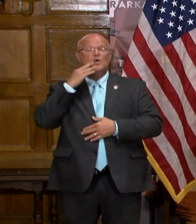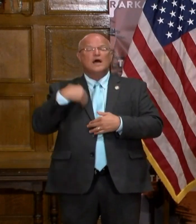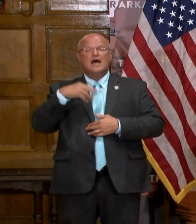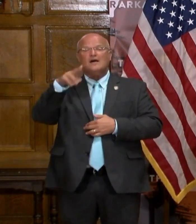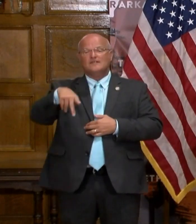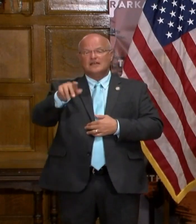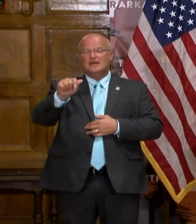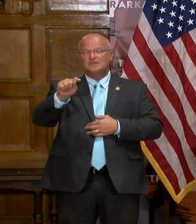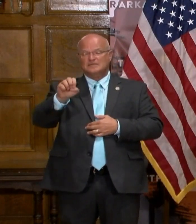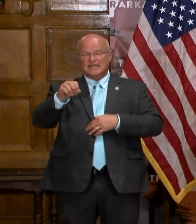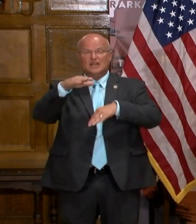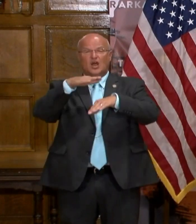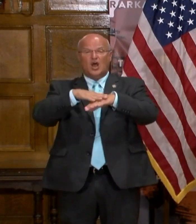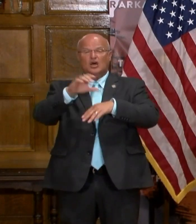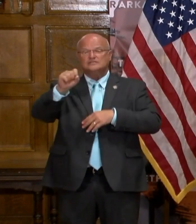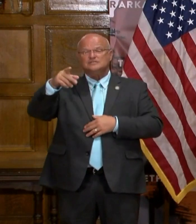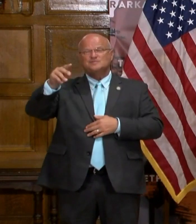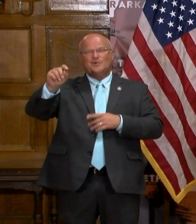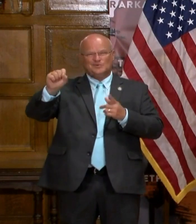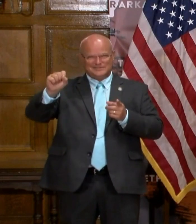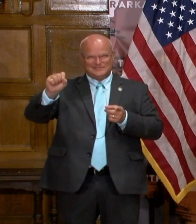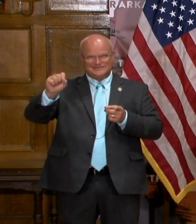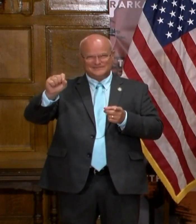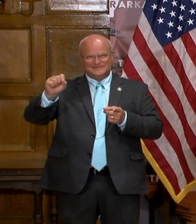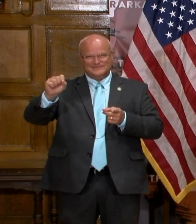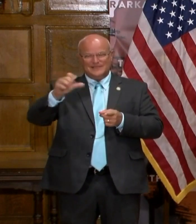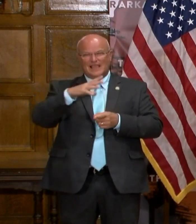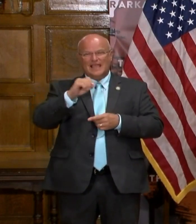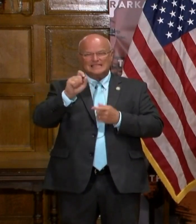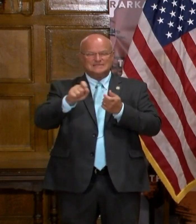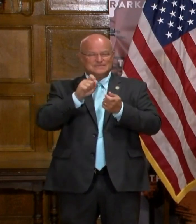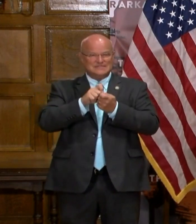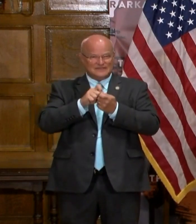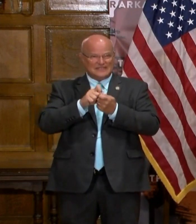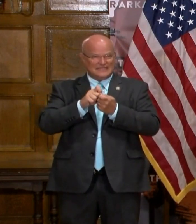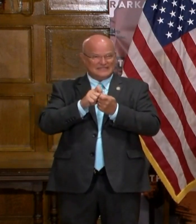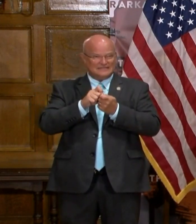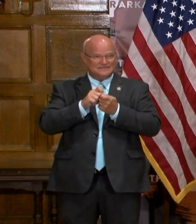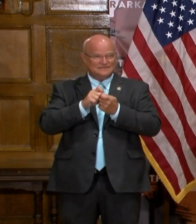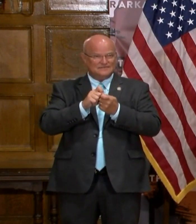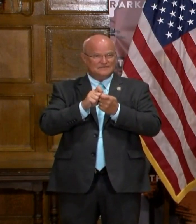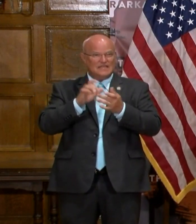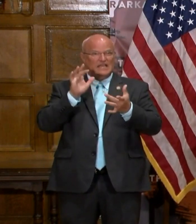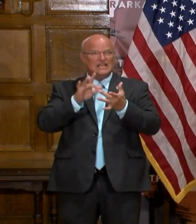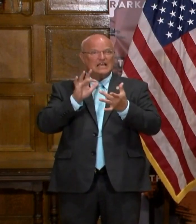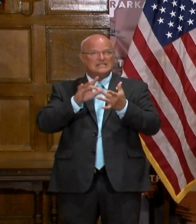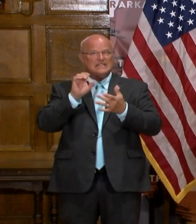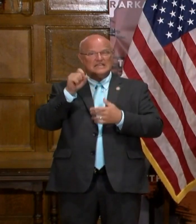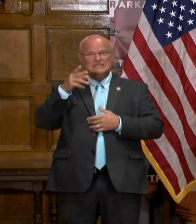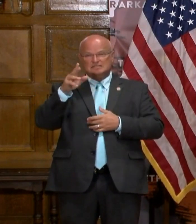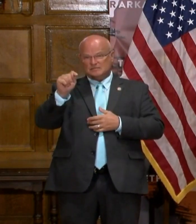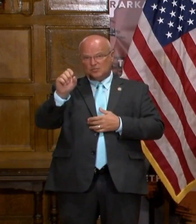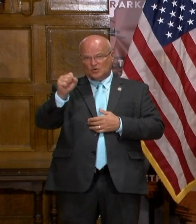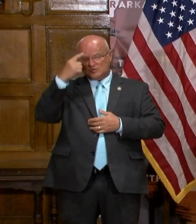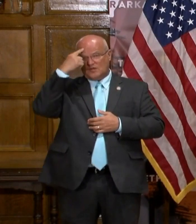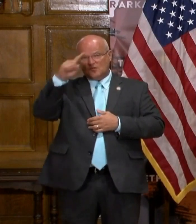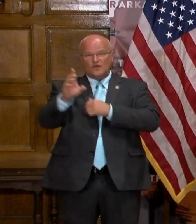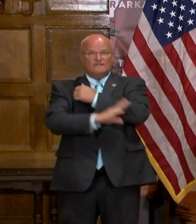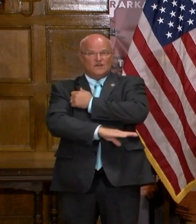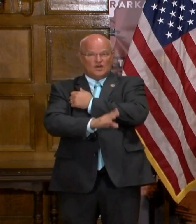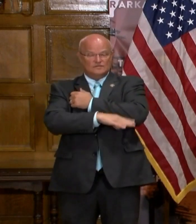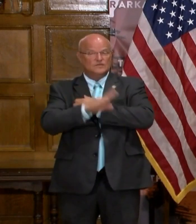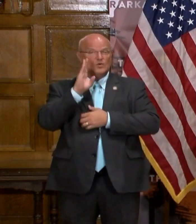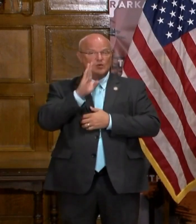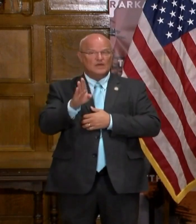an update on sports and specifically contact sports for the